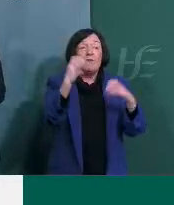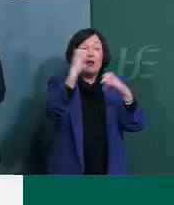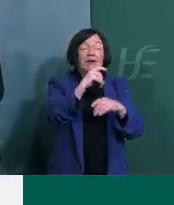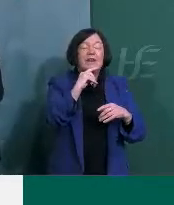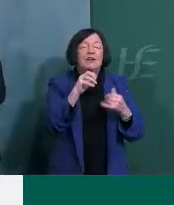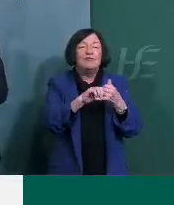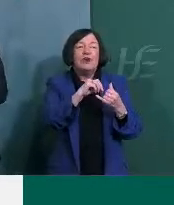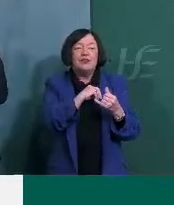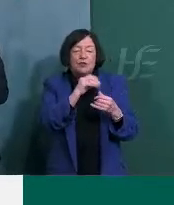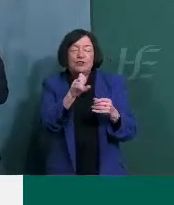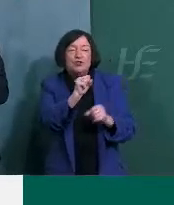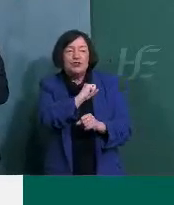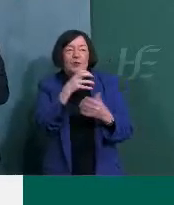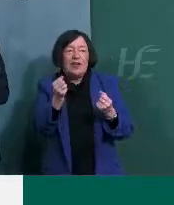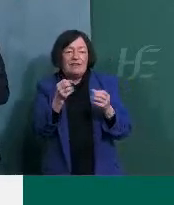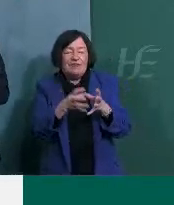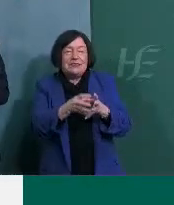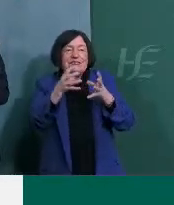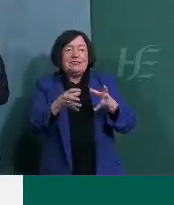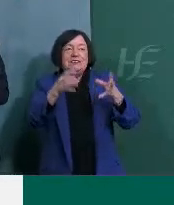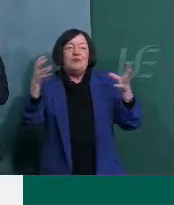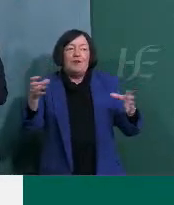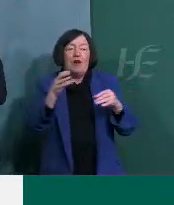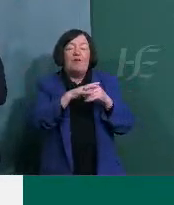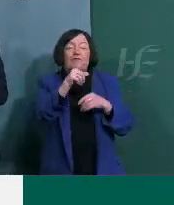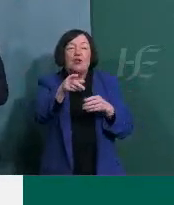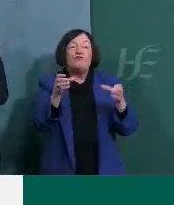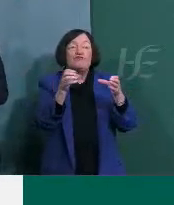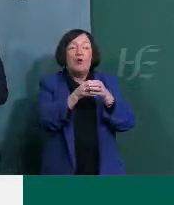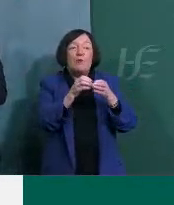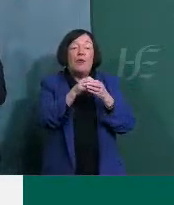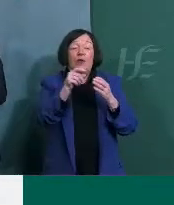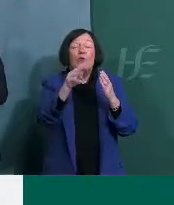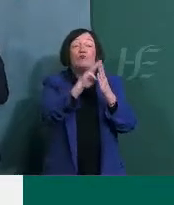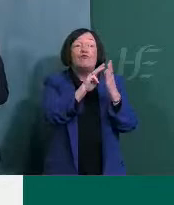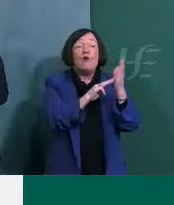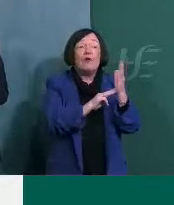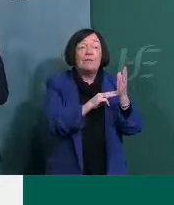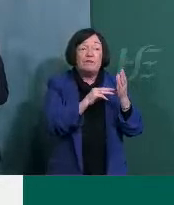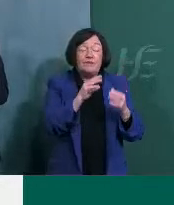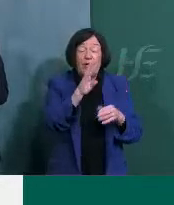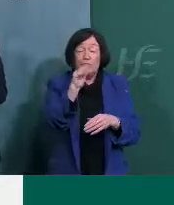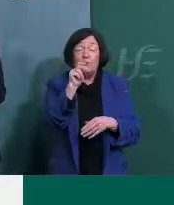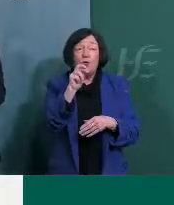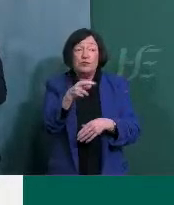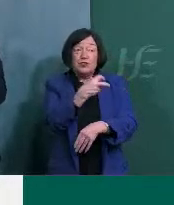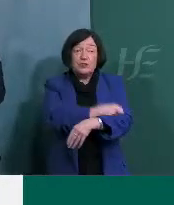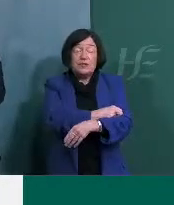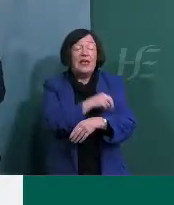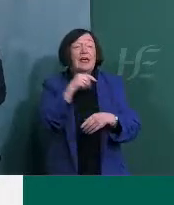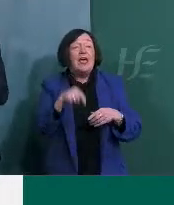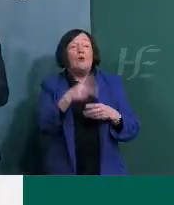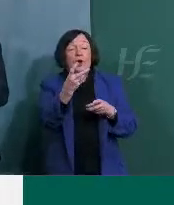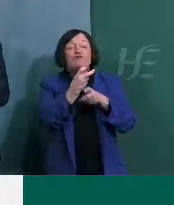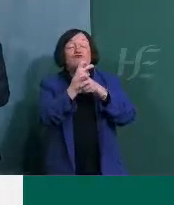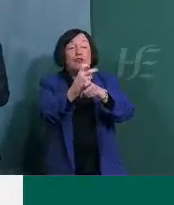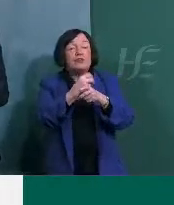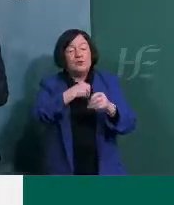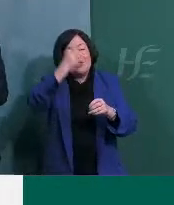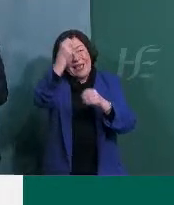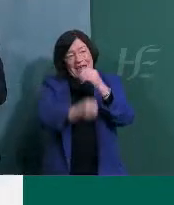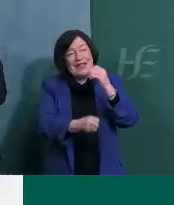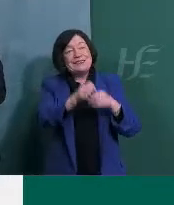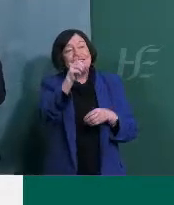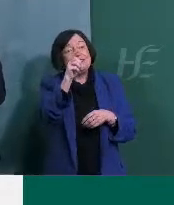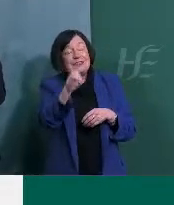suppose, to try and ensure we get an accelerated implementation of the vaccination programme and of the boosters. And again, that will run through towards the end of